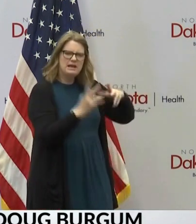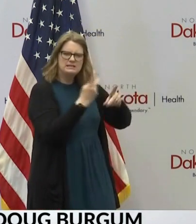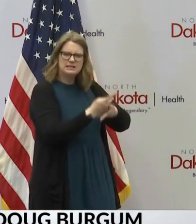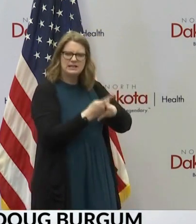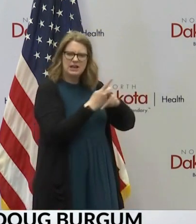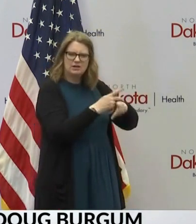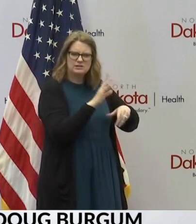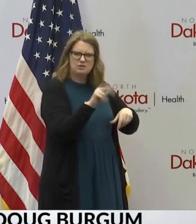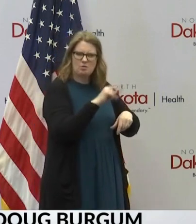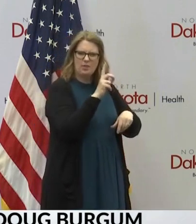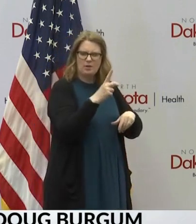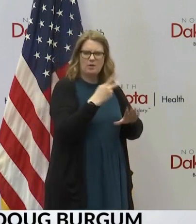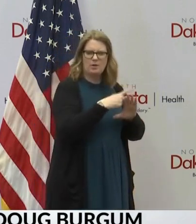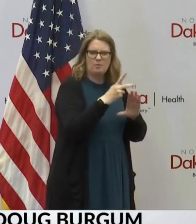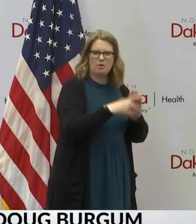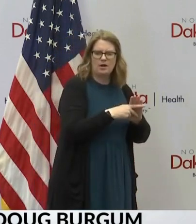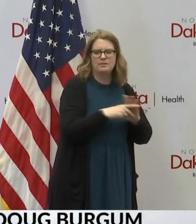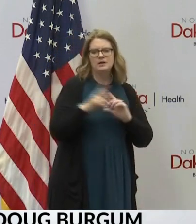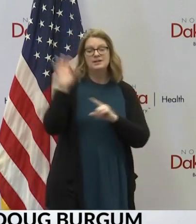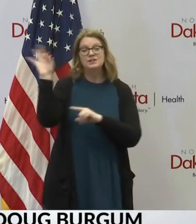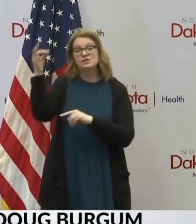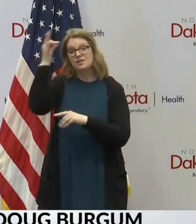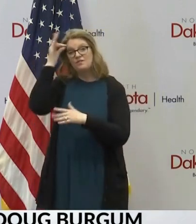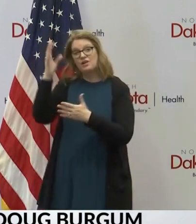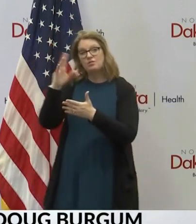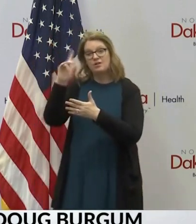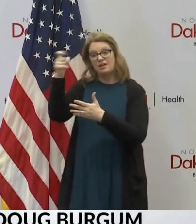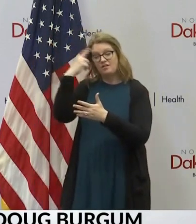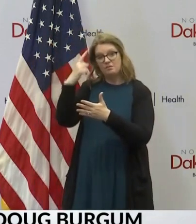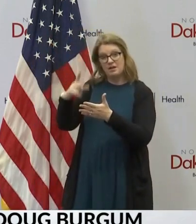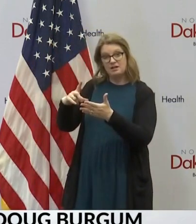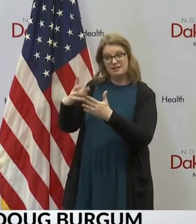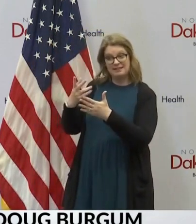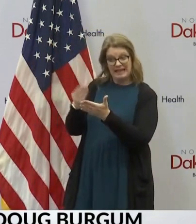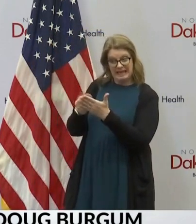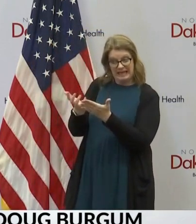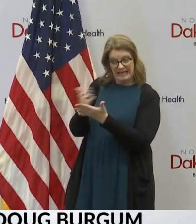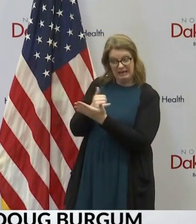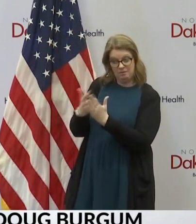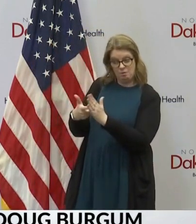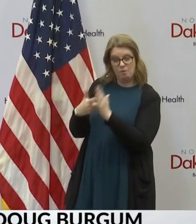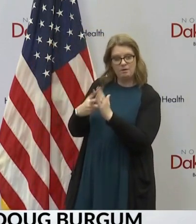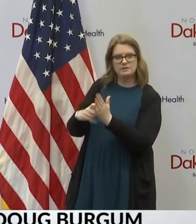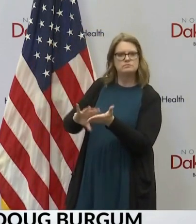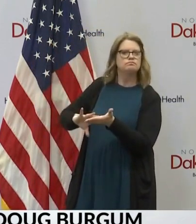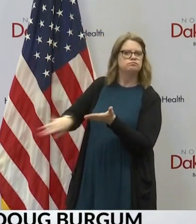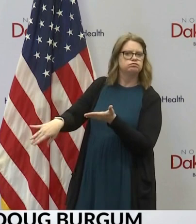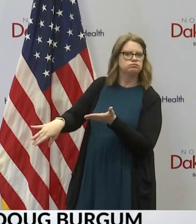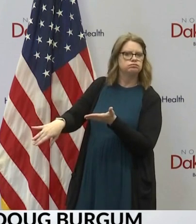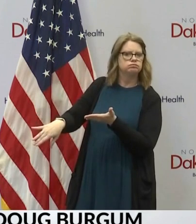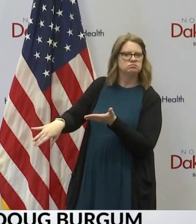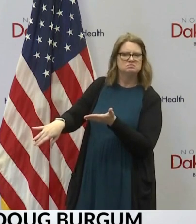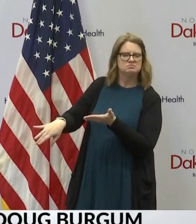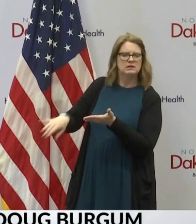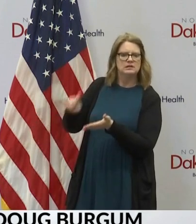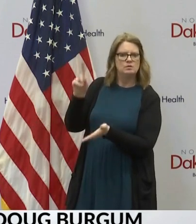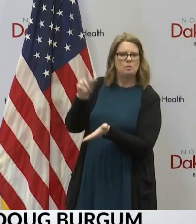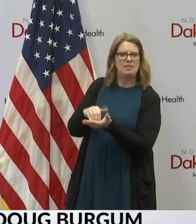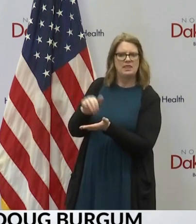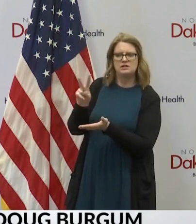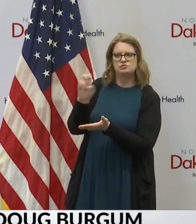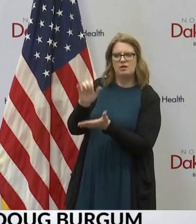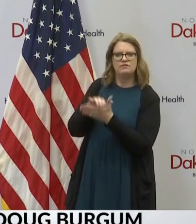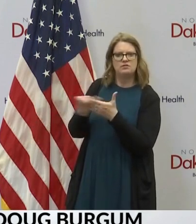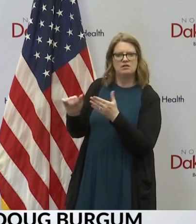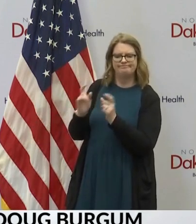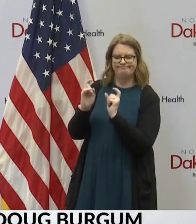so the federal government waived all of the requirements on income related to those these $1,200 checks. So these were